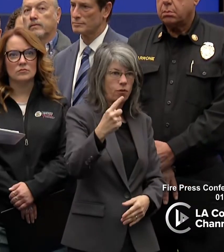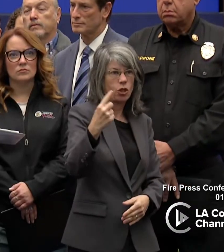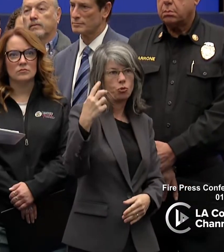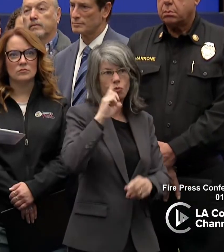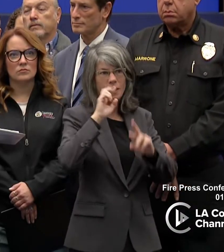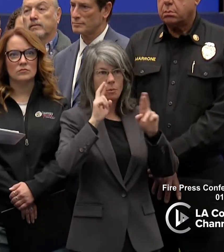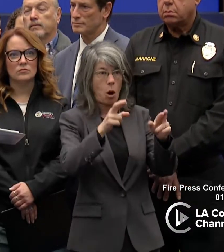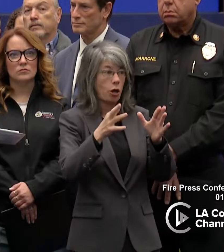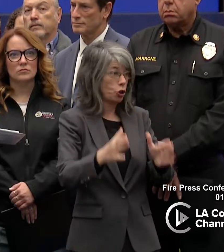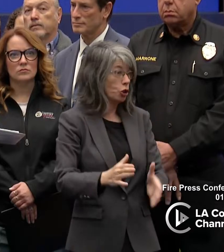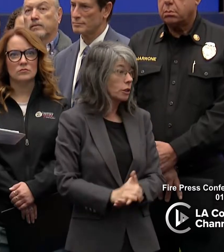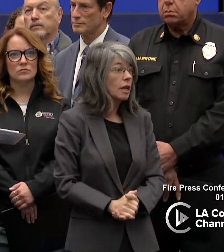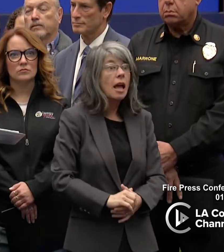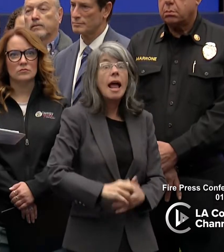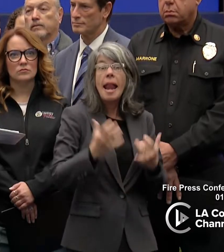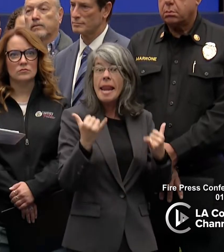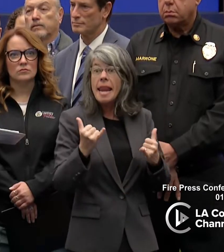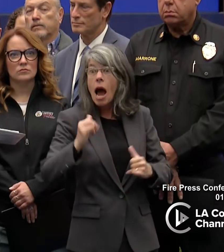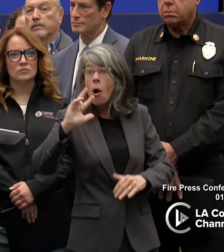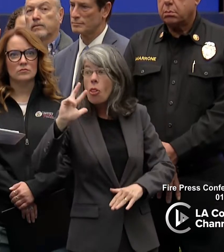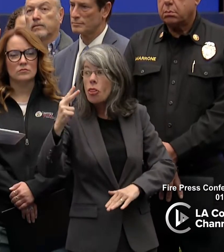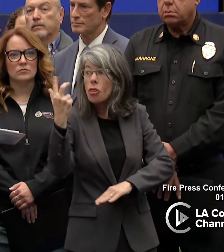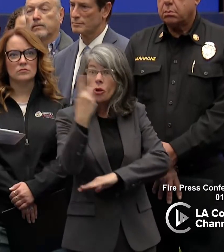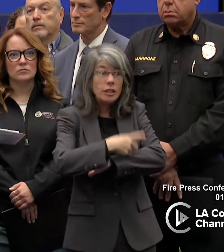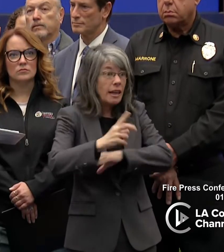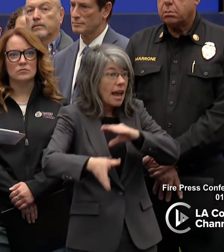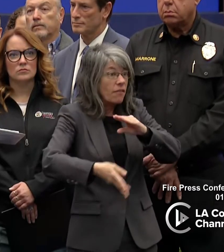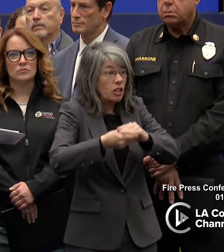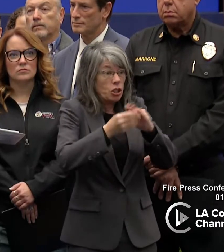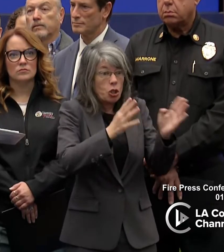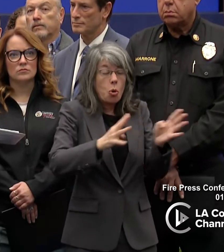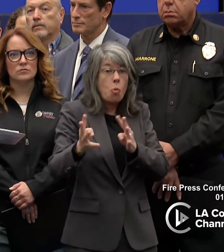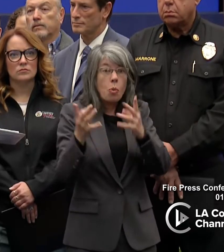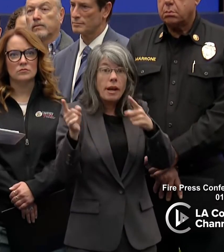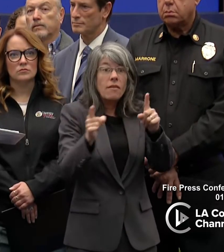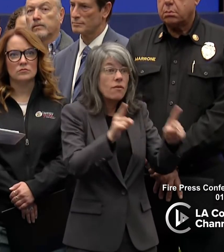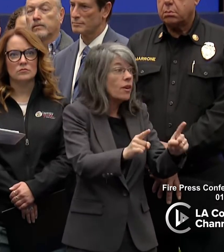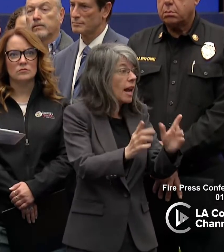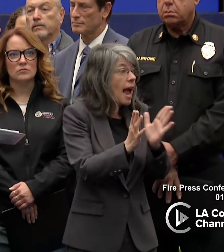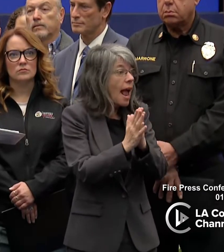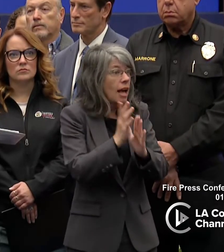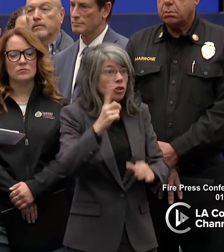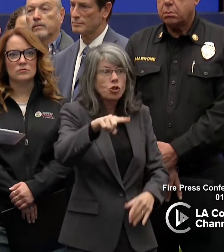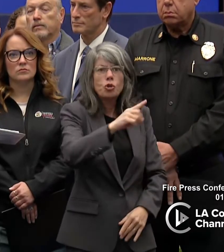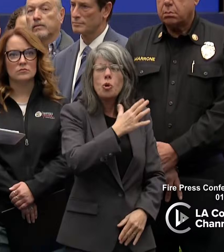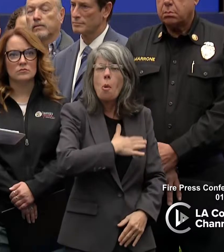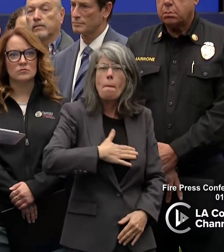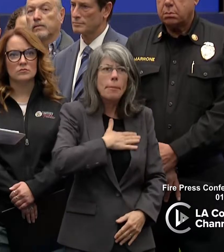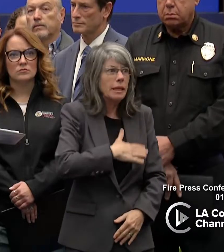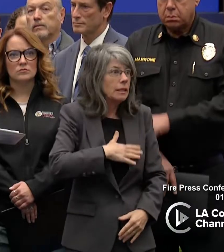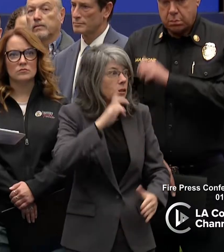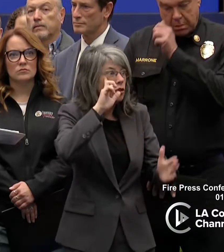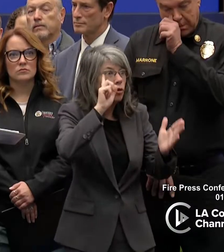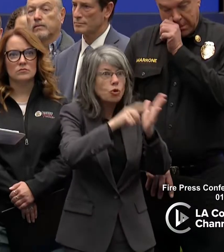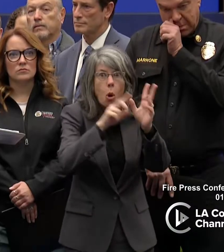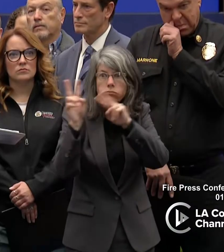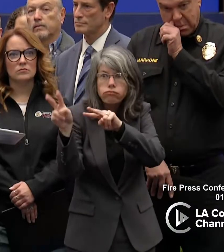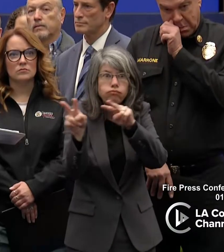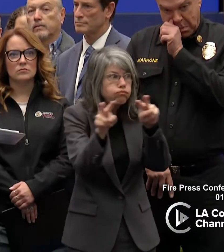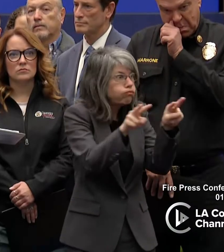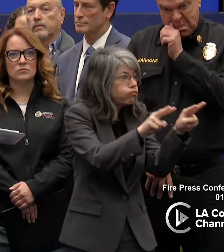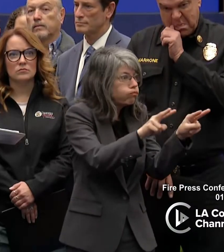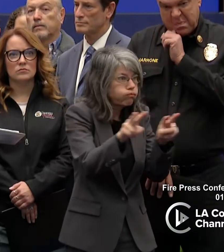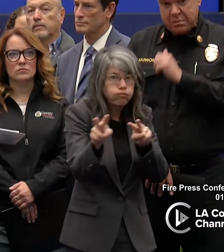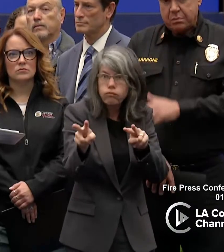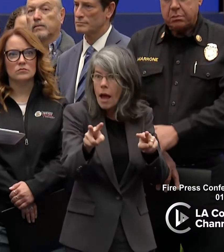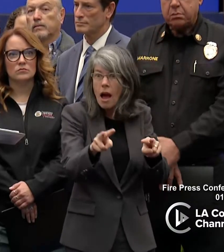we enter into the third day of this additional wind event, I urge everyone to stay alert. The combination